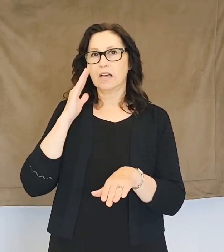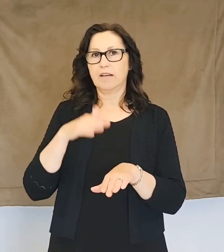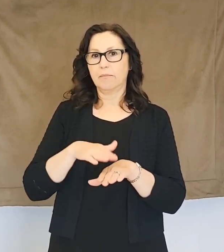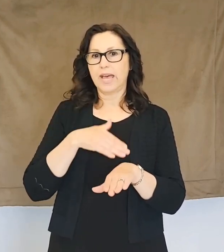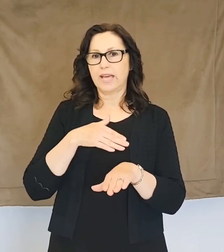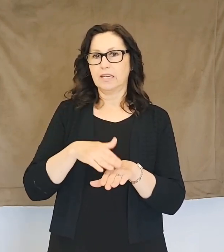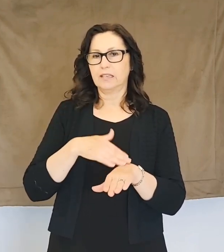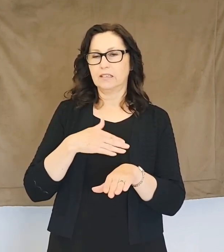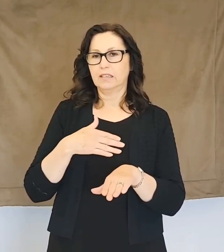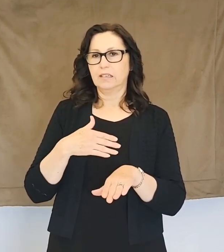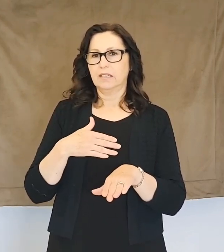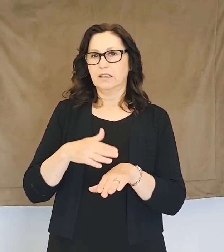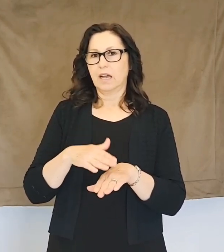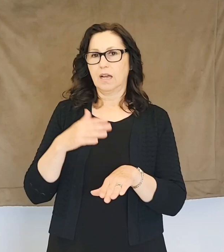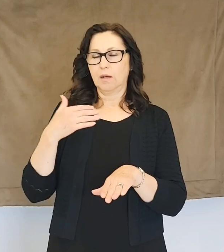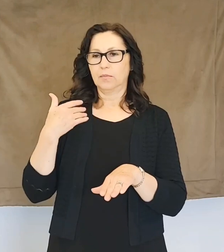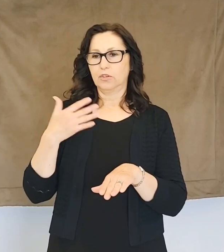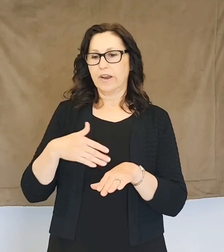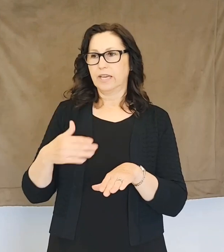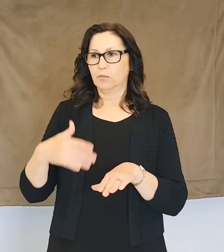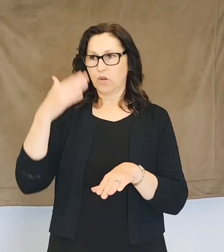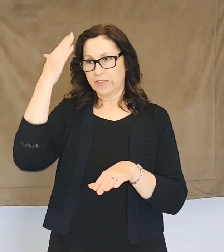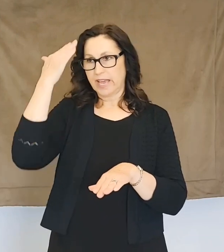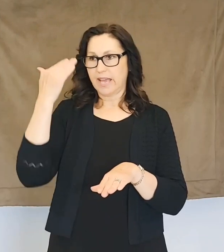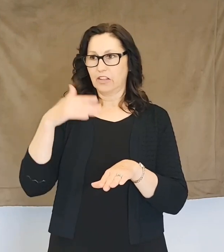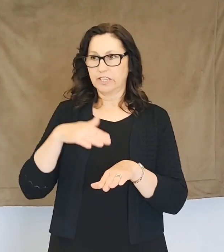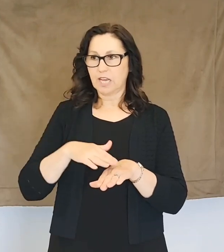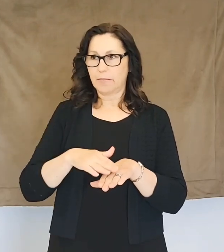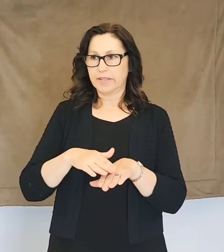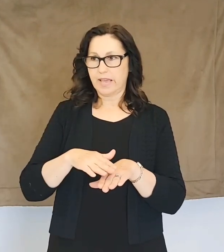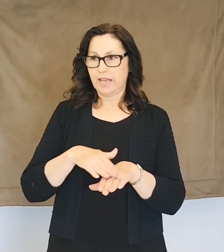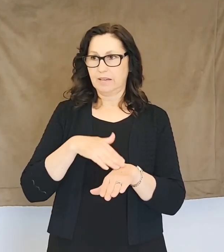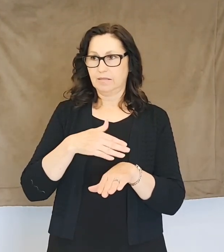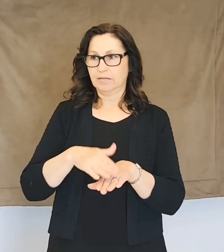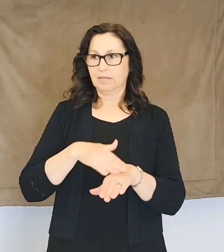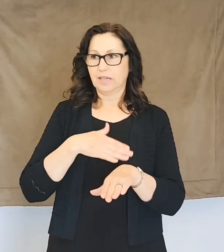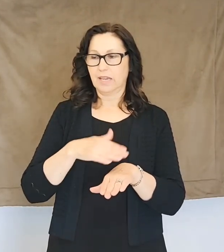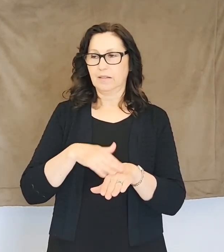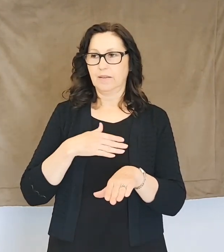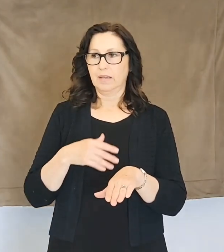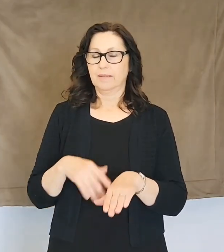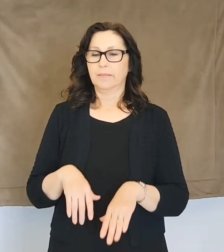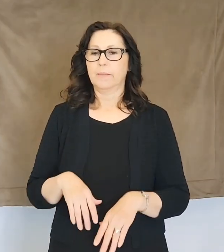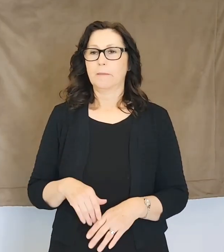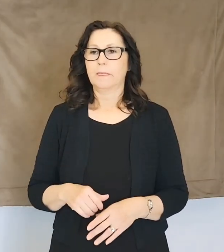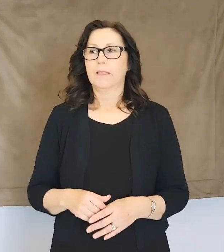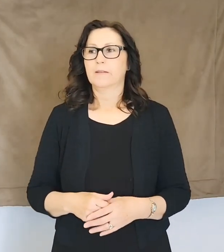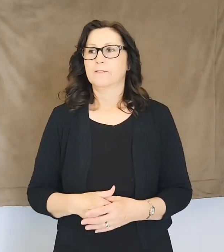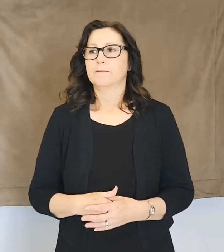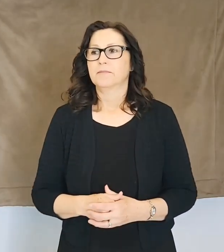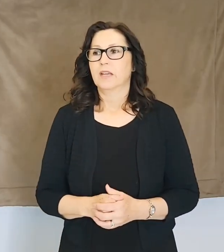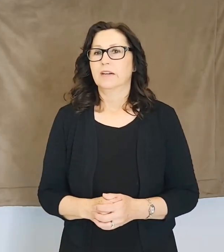of petting your animal on the top of the head, okay? All